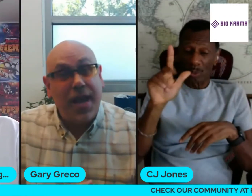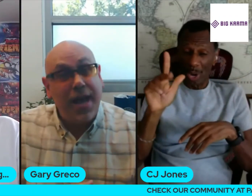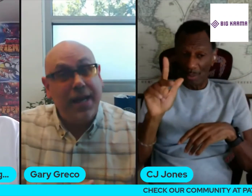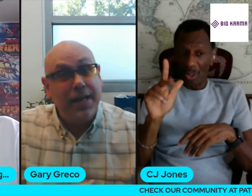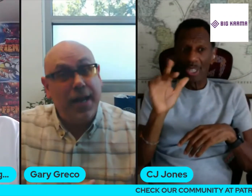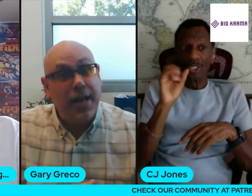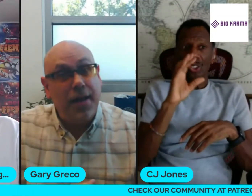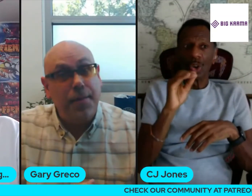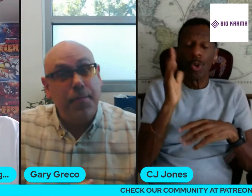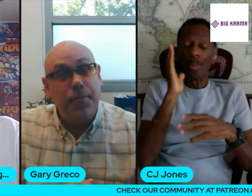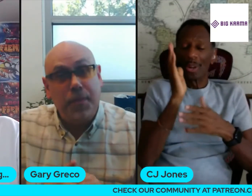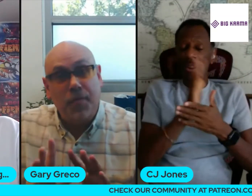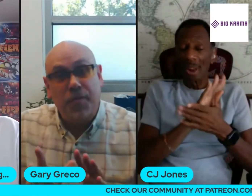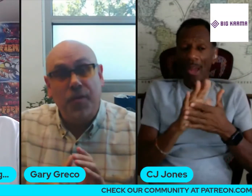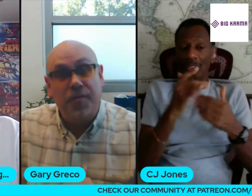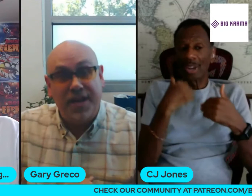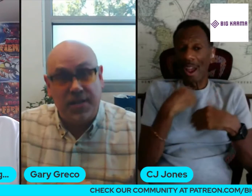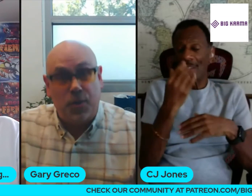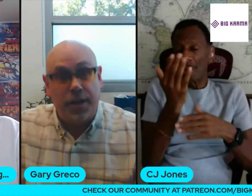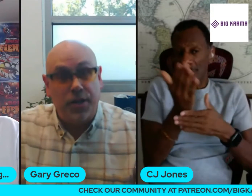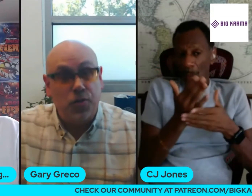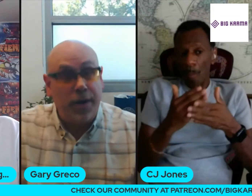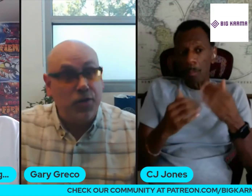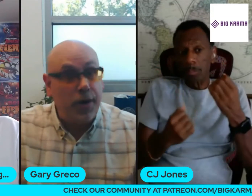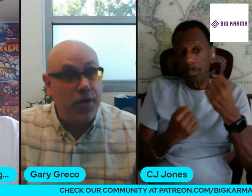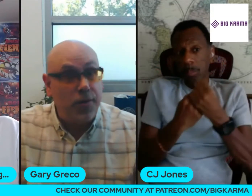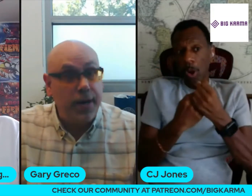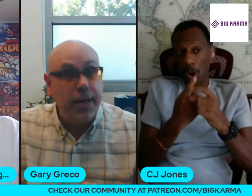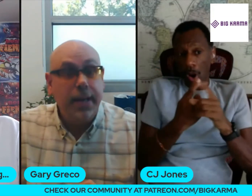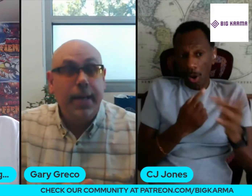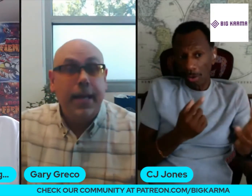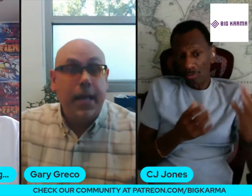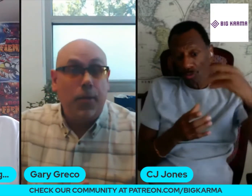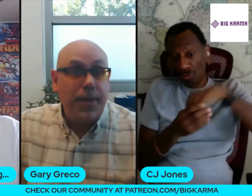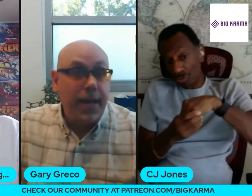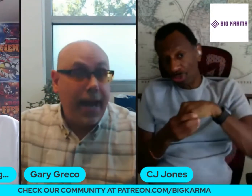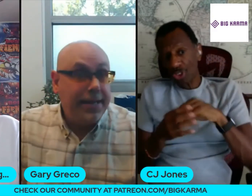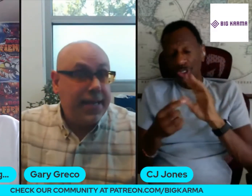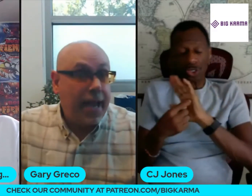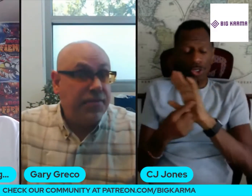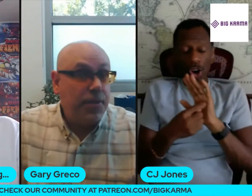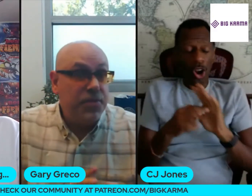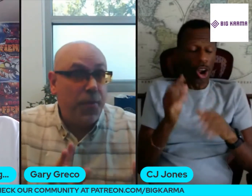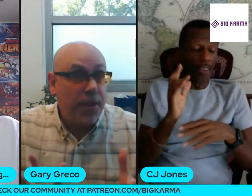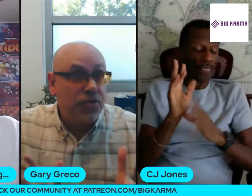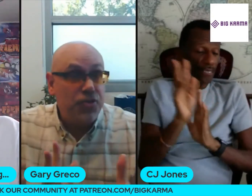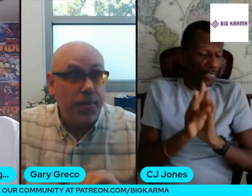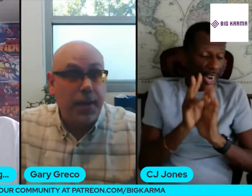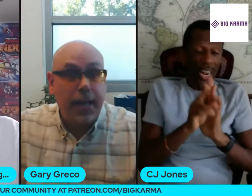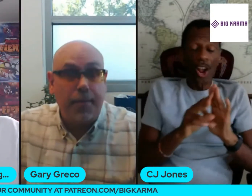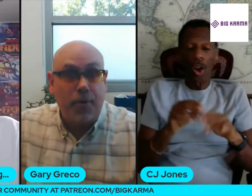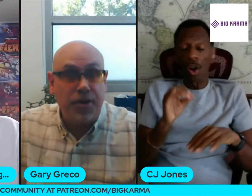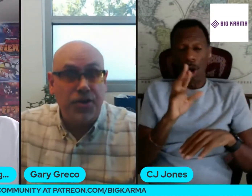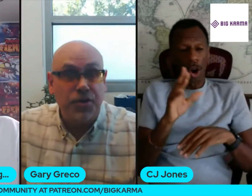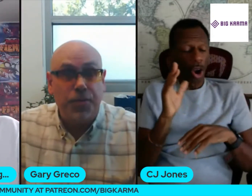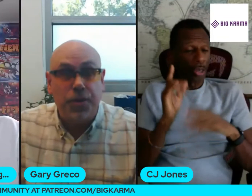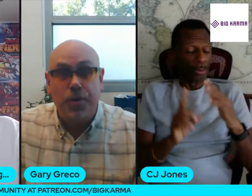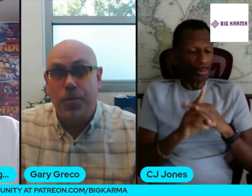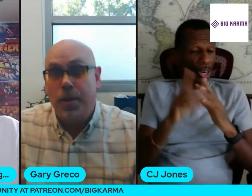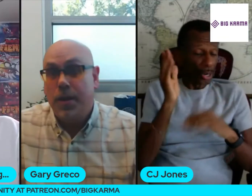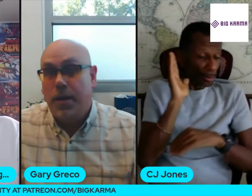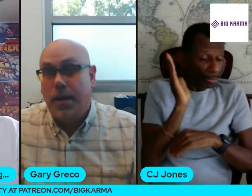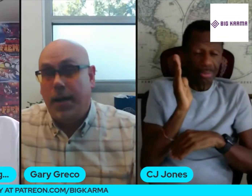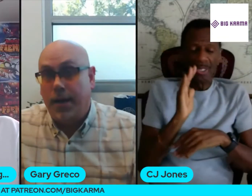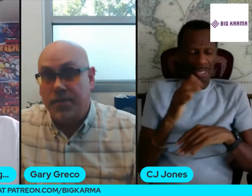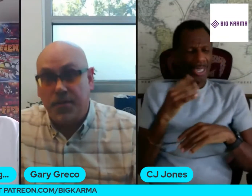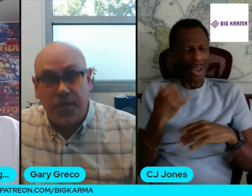international sign film festival in 2023. It would be nice to have some sponsorship collaborations with